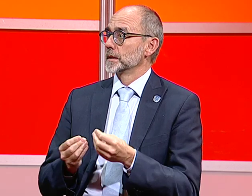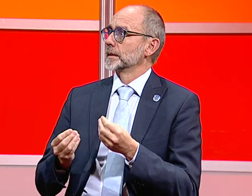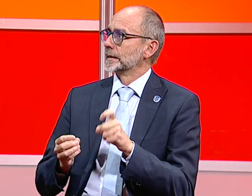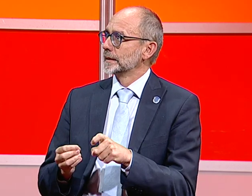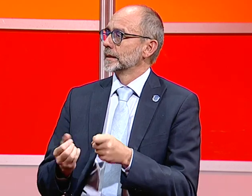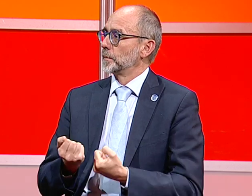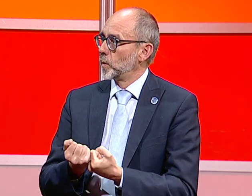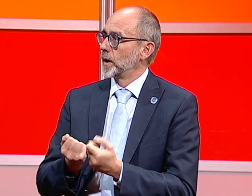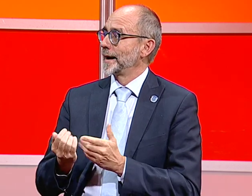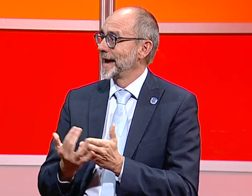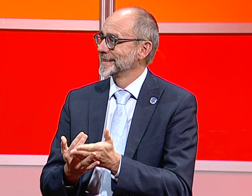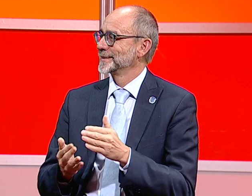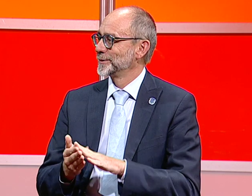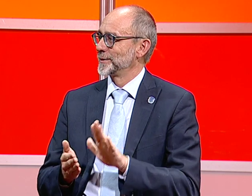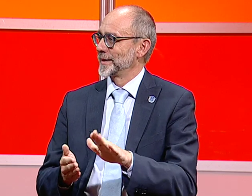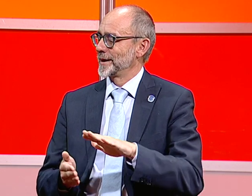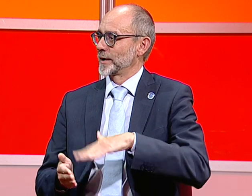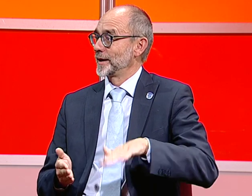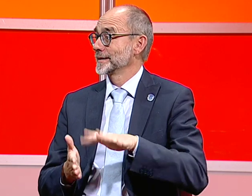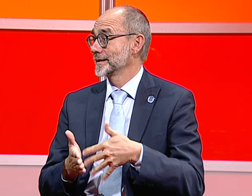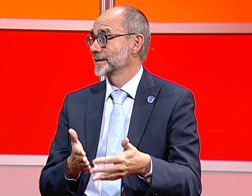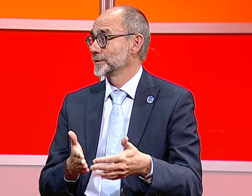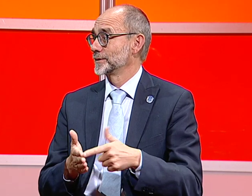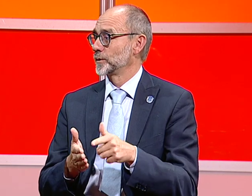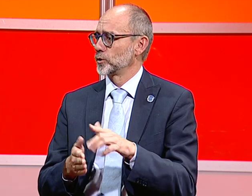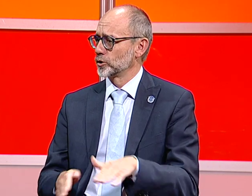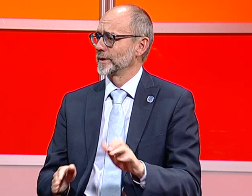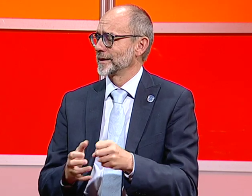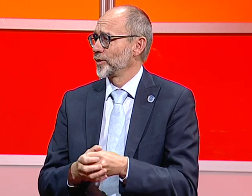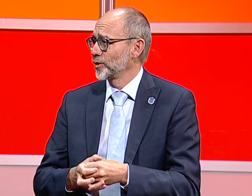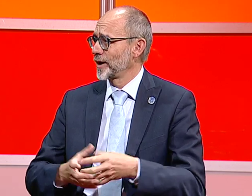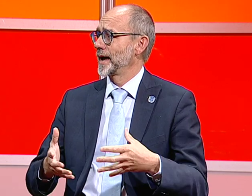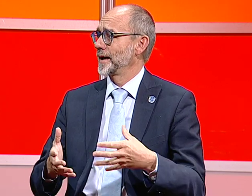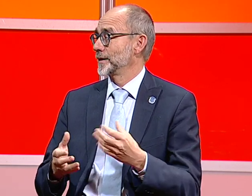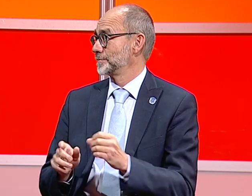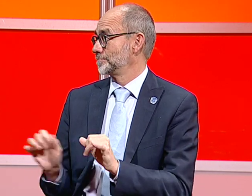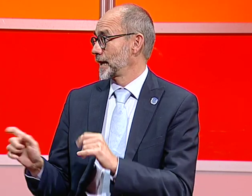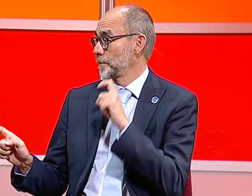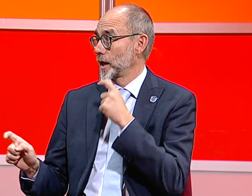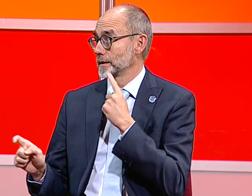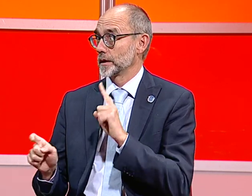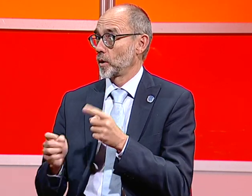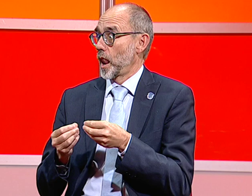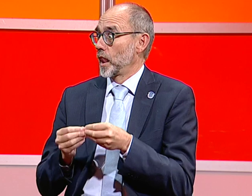seen world over that when families do learn sign language, they support their deaf